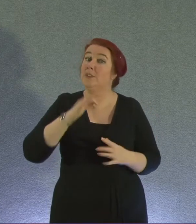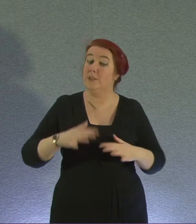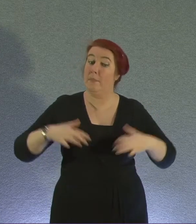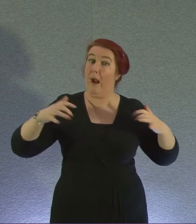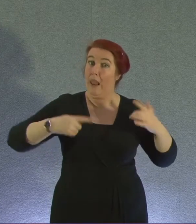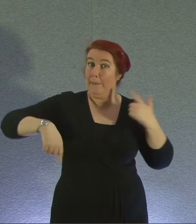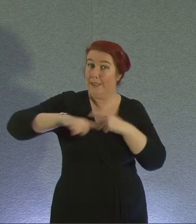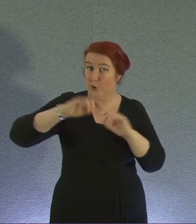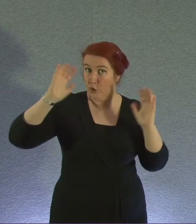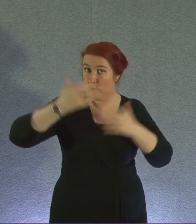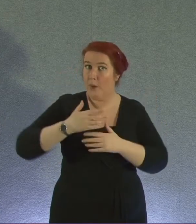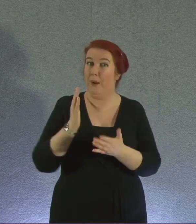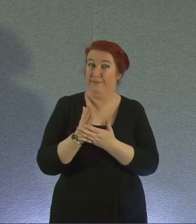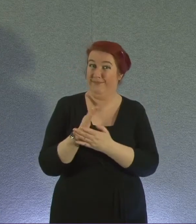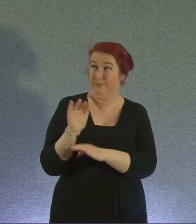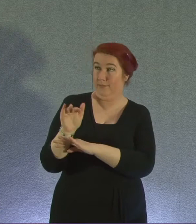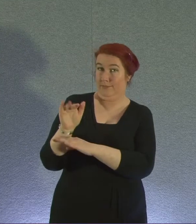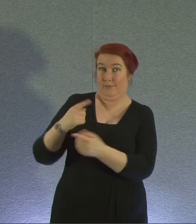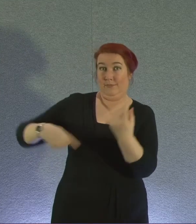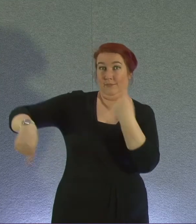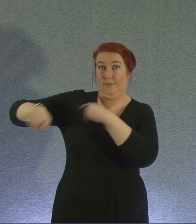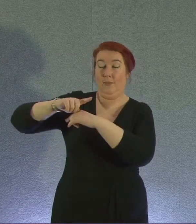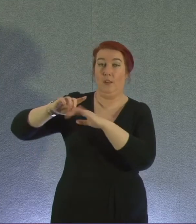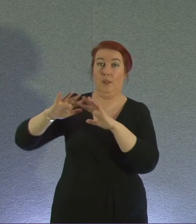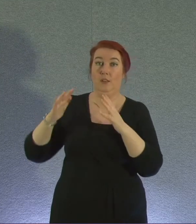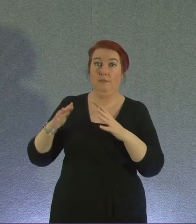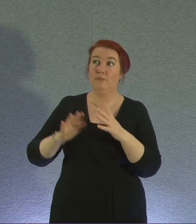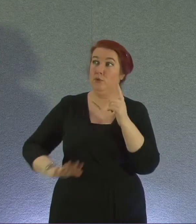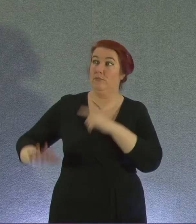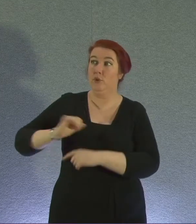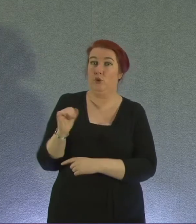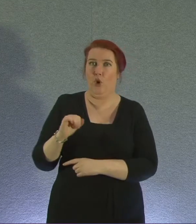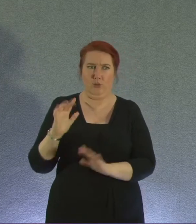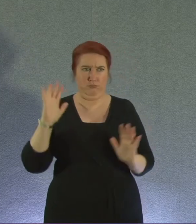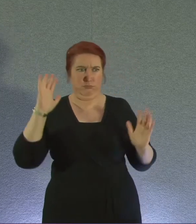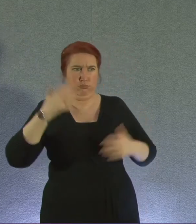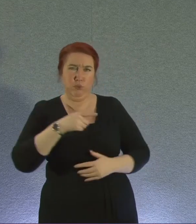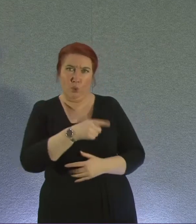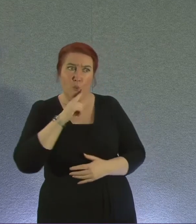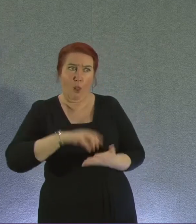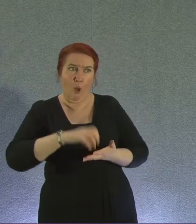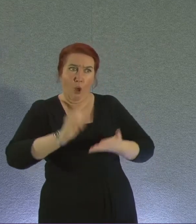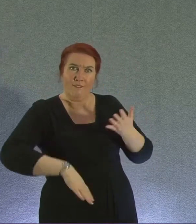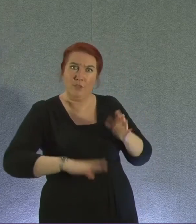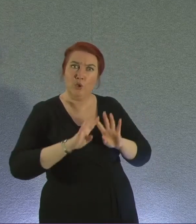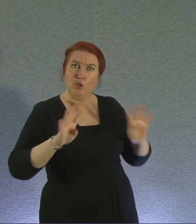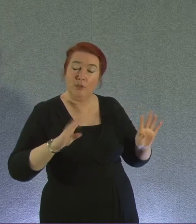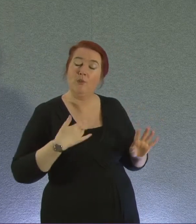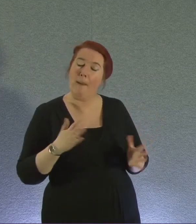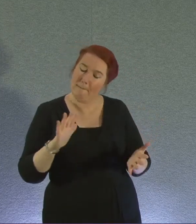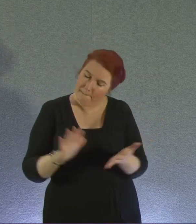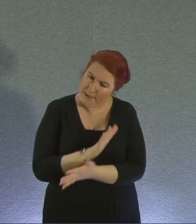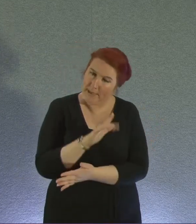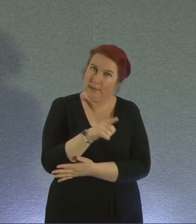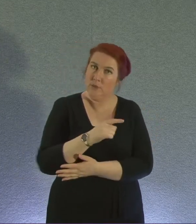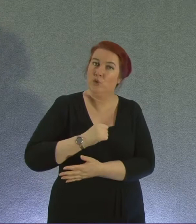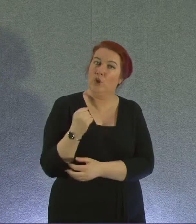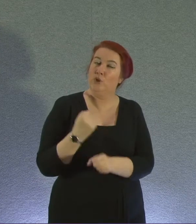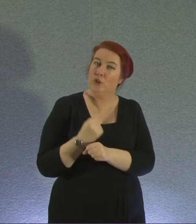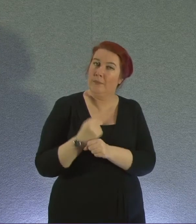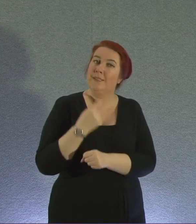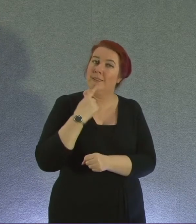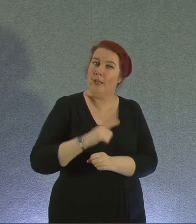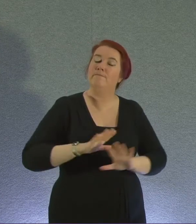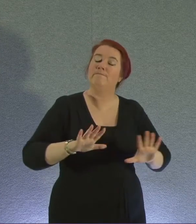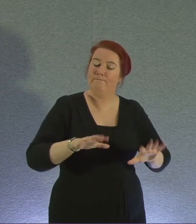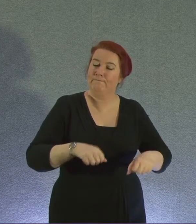but across a wider Scottish society. And I'm pleased that the approach the government took, that was to take this away and